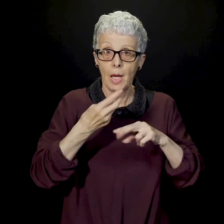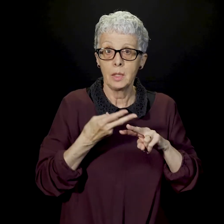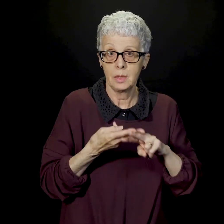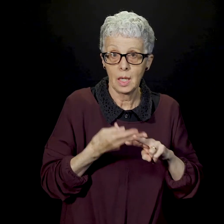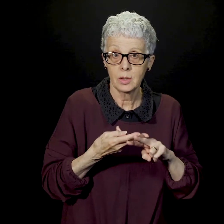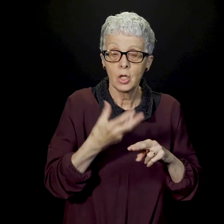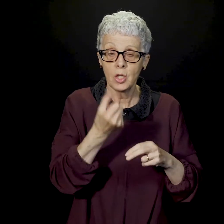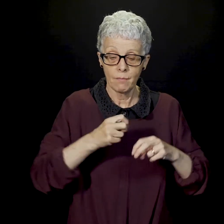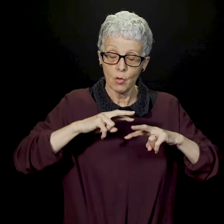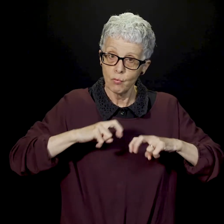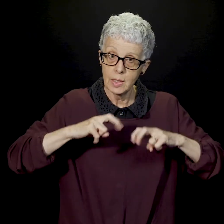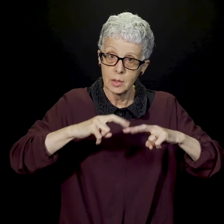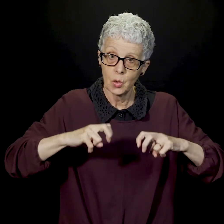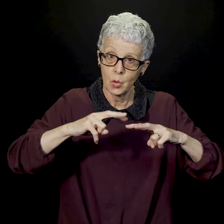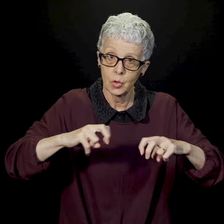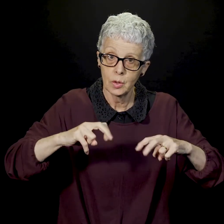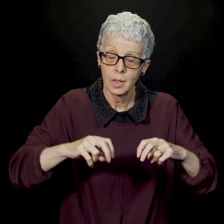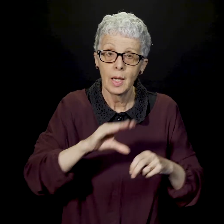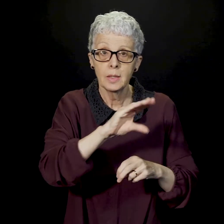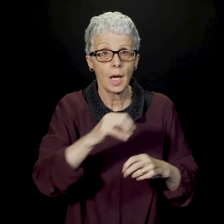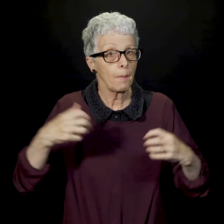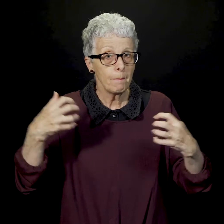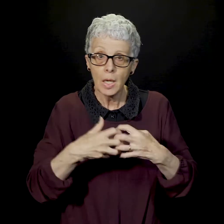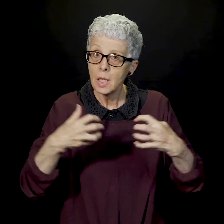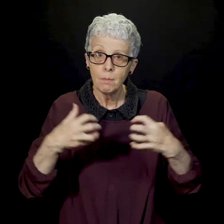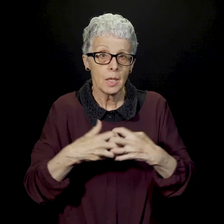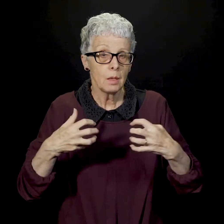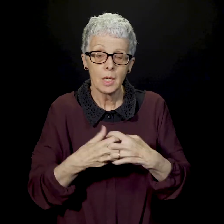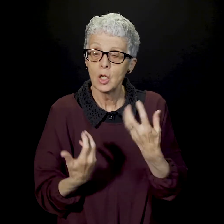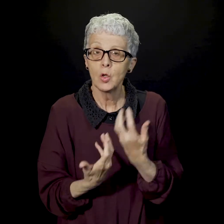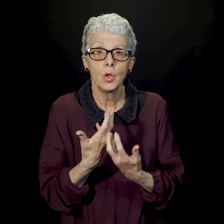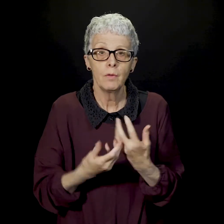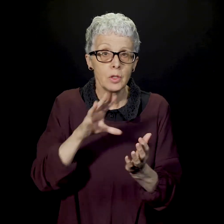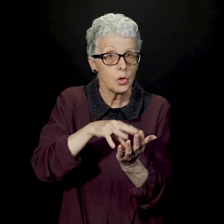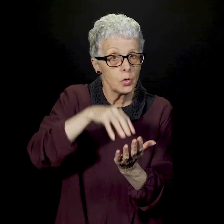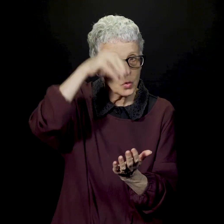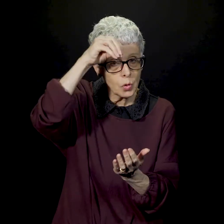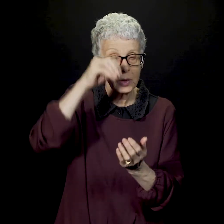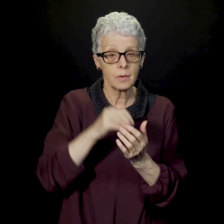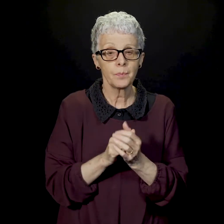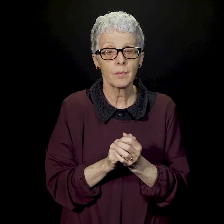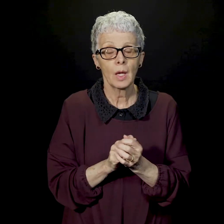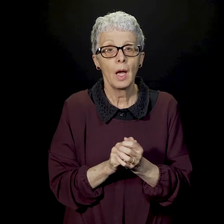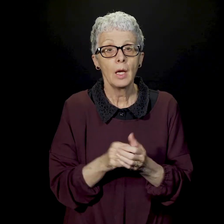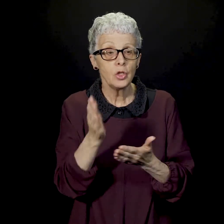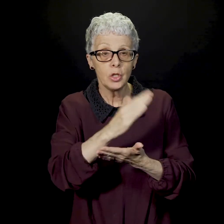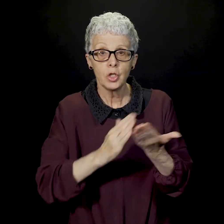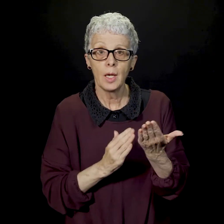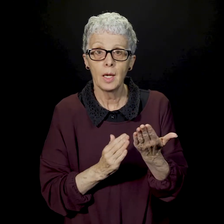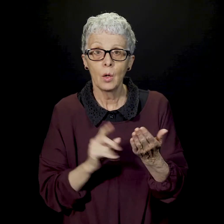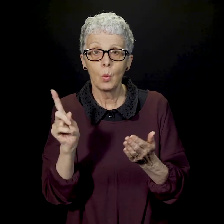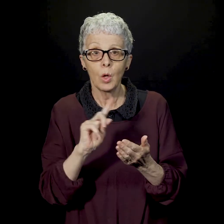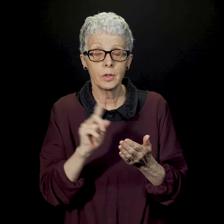her research, where she talked to thousands of college students across many universities. And she shared the results of her